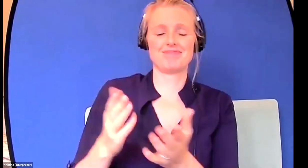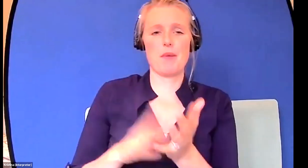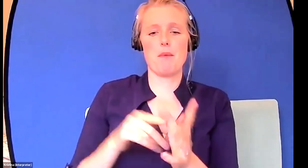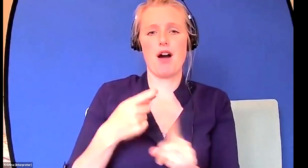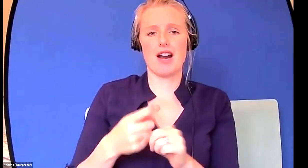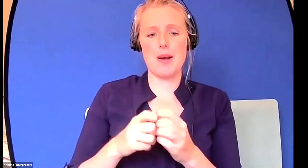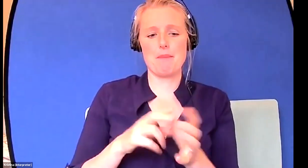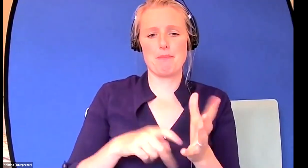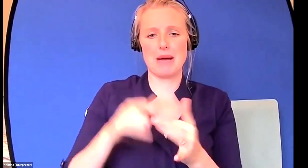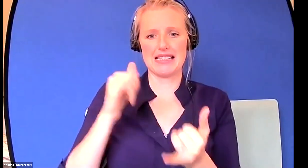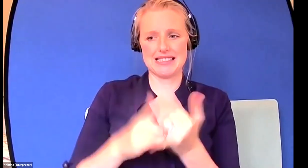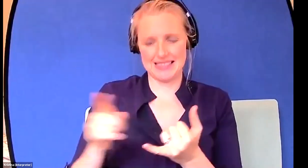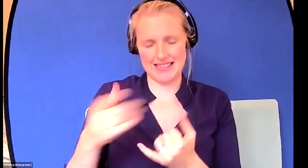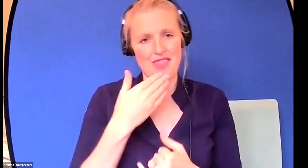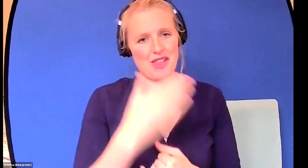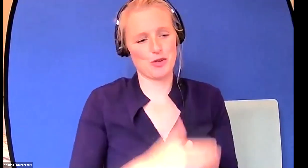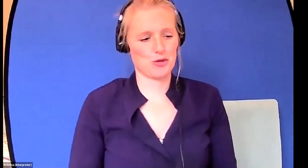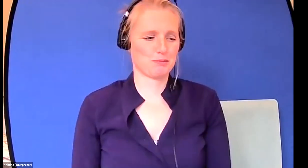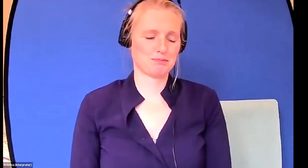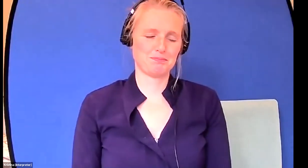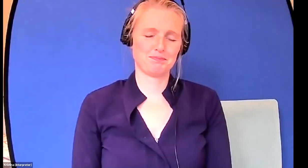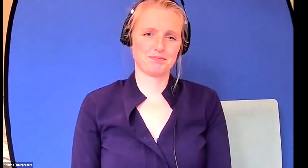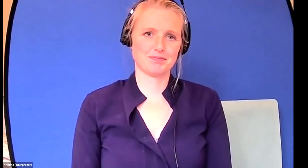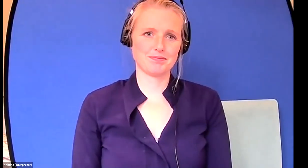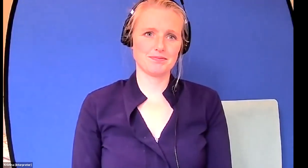Mark Banks. Thank you.